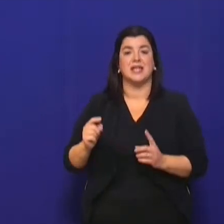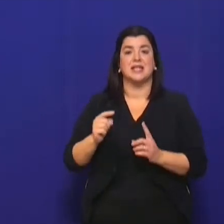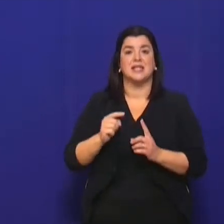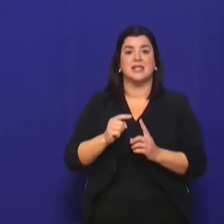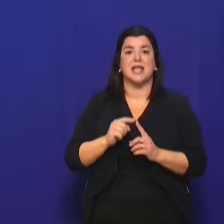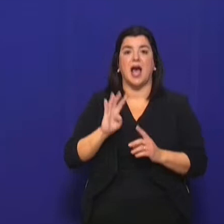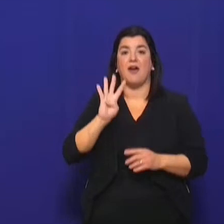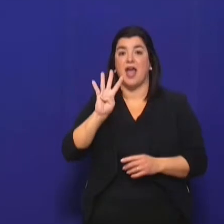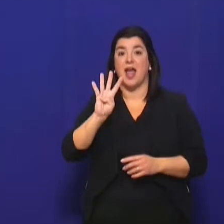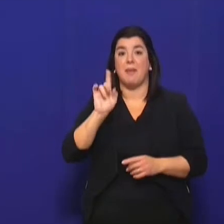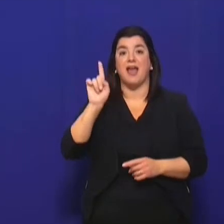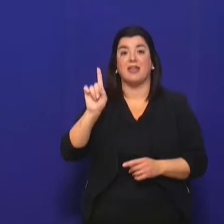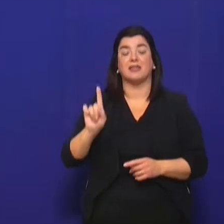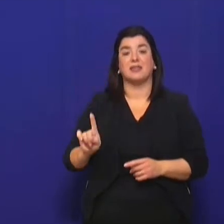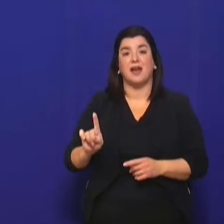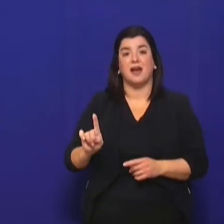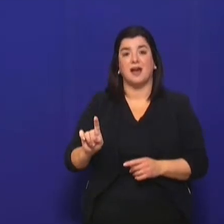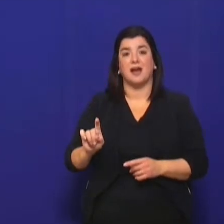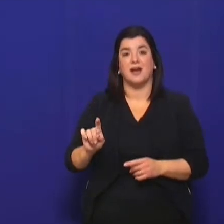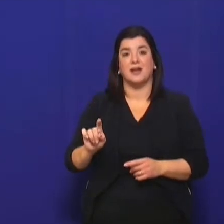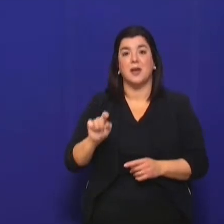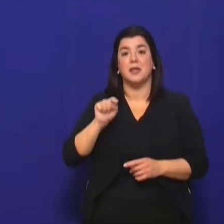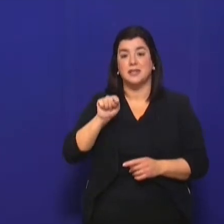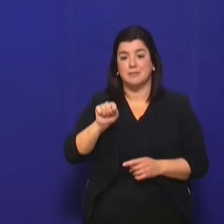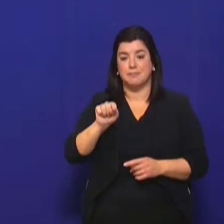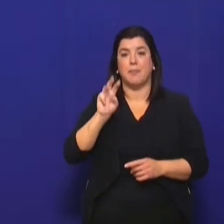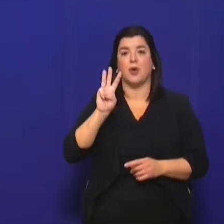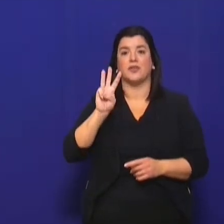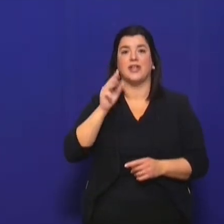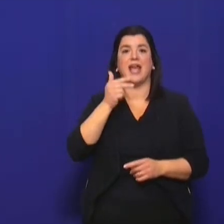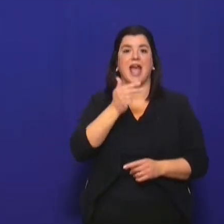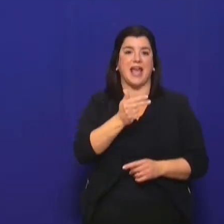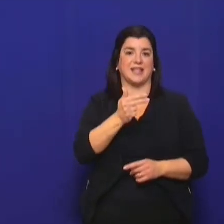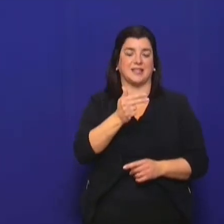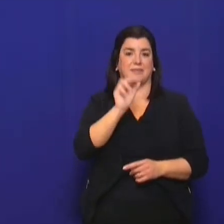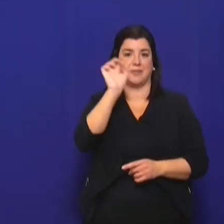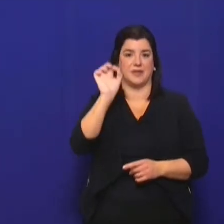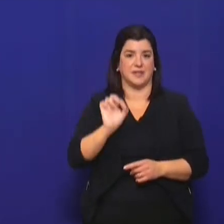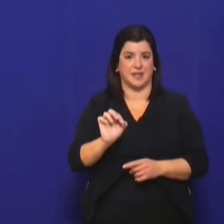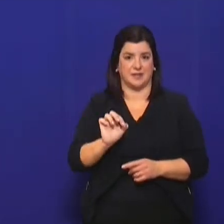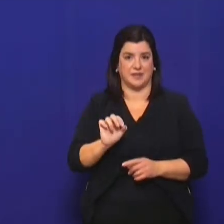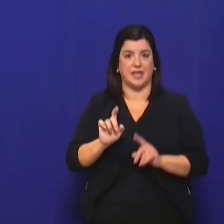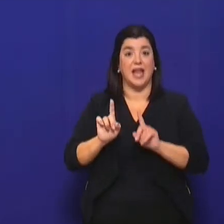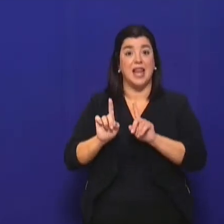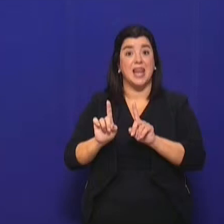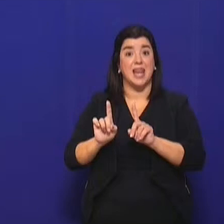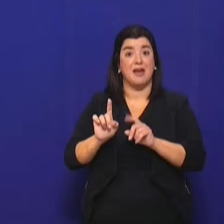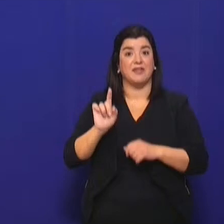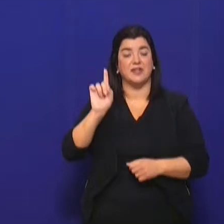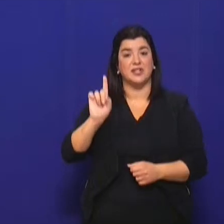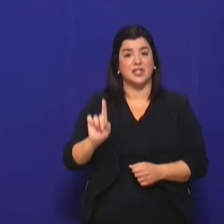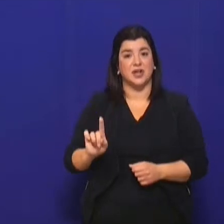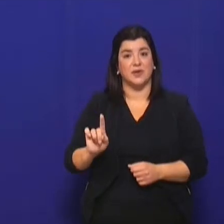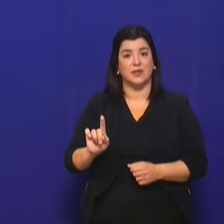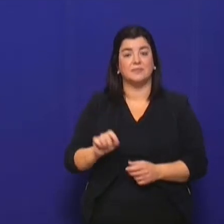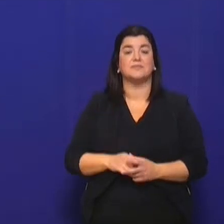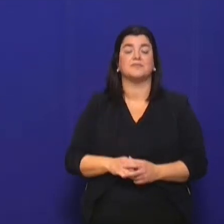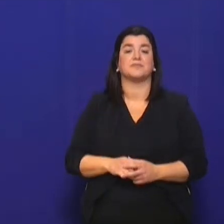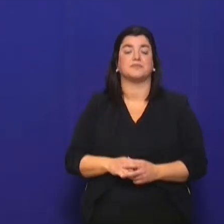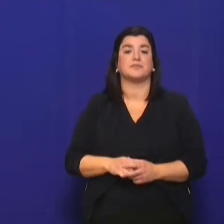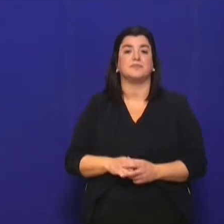l-4 ta' Jannar kellna 0.38, sa l-11 ta' Jannar kellna 0.95%